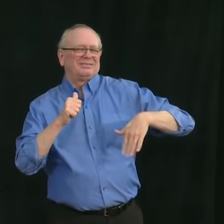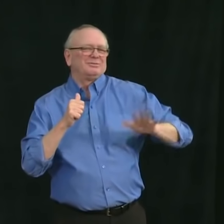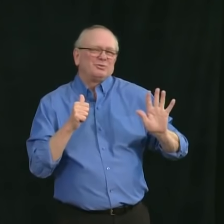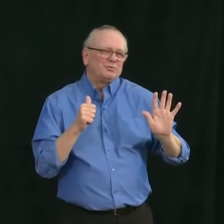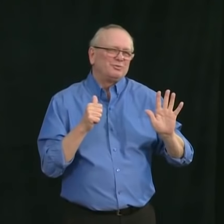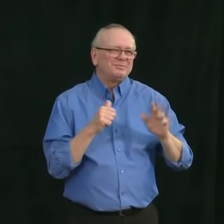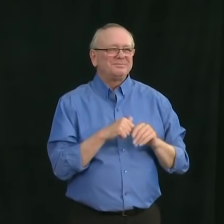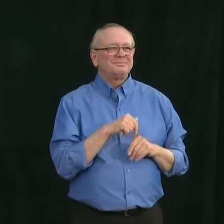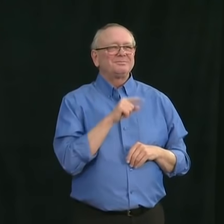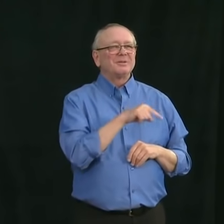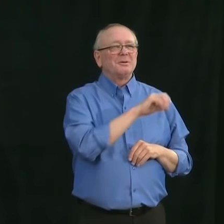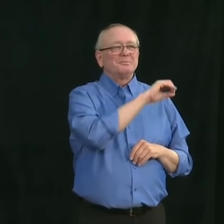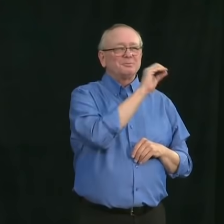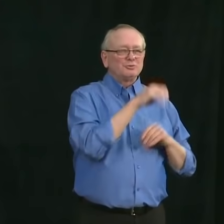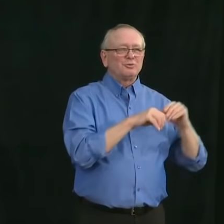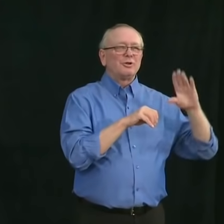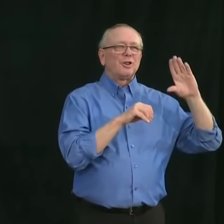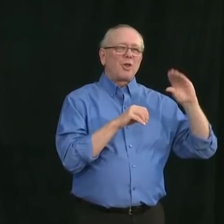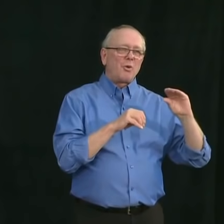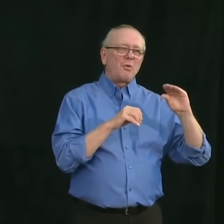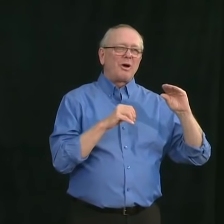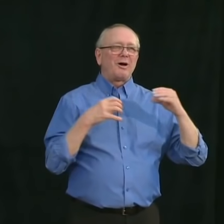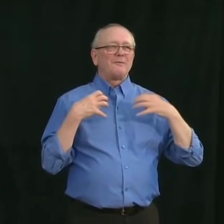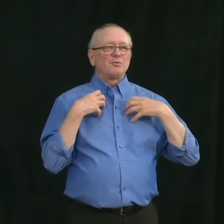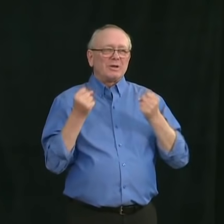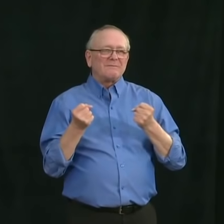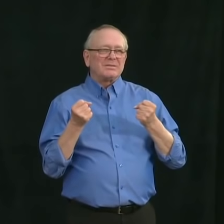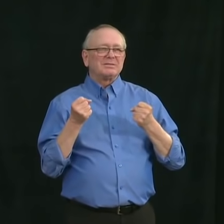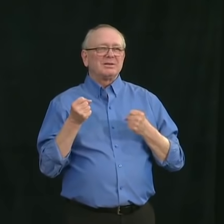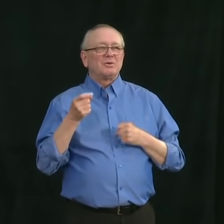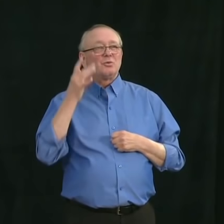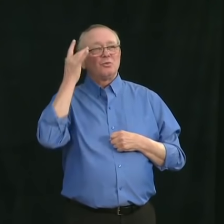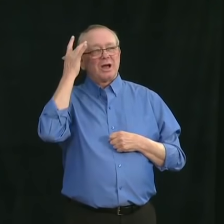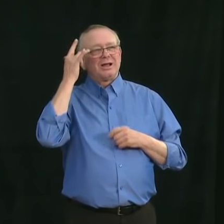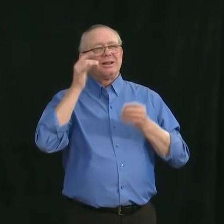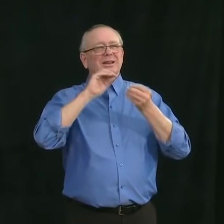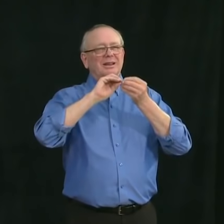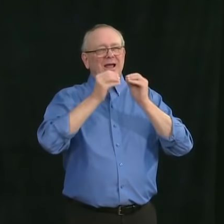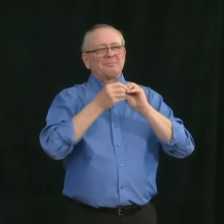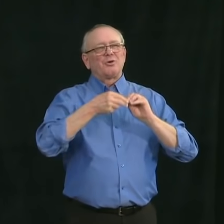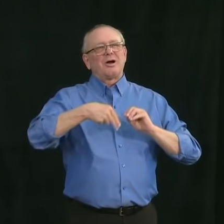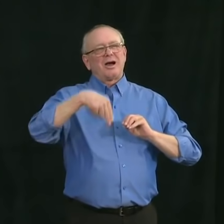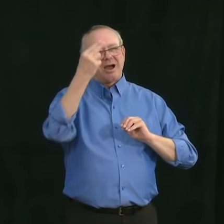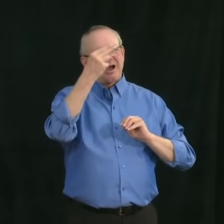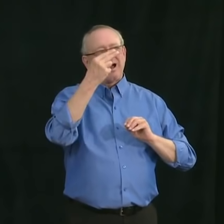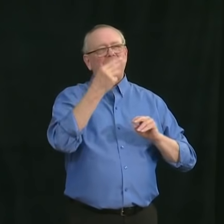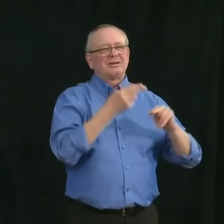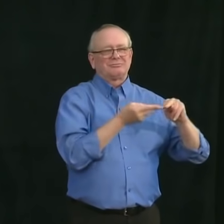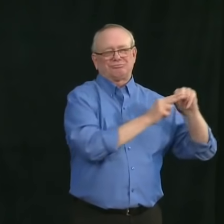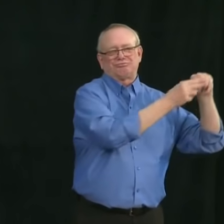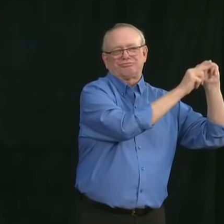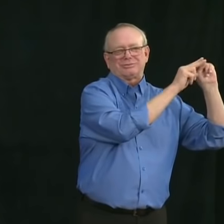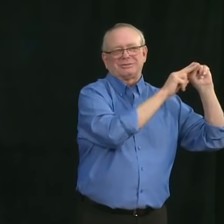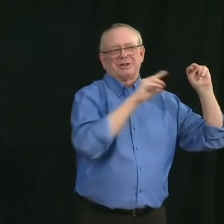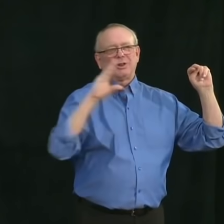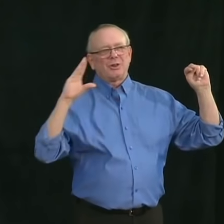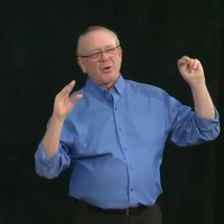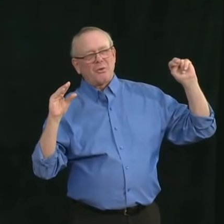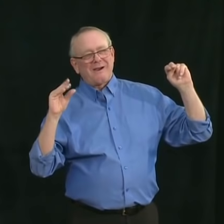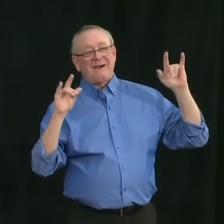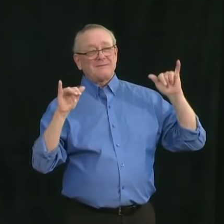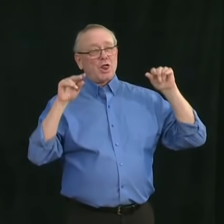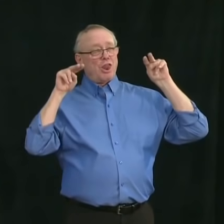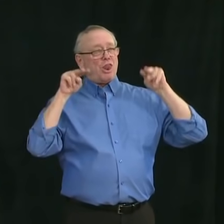proportion of our overall cases who've been recovered. So I suspect if you looked at the zones, you would see those zones with more